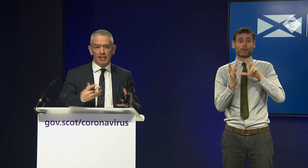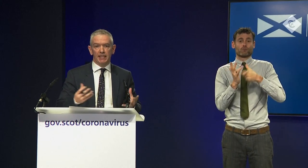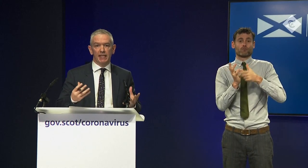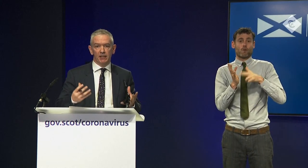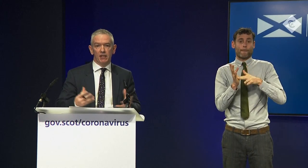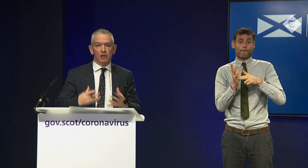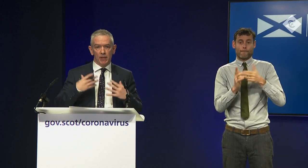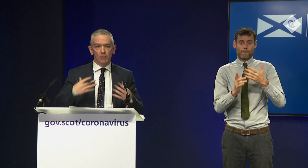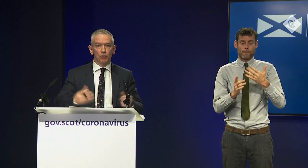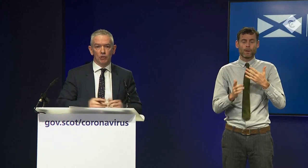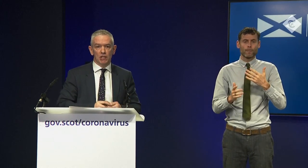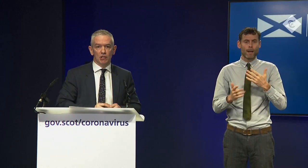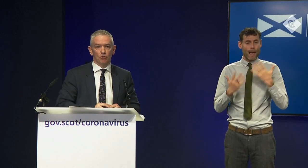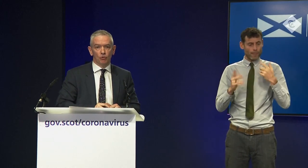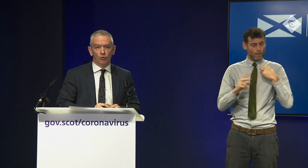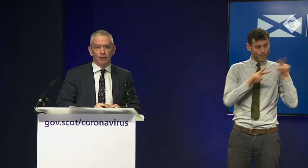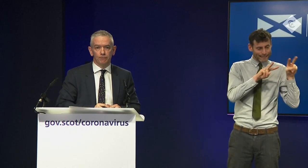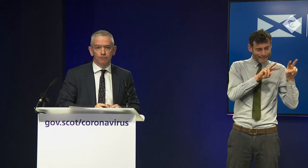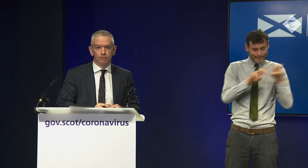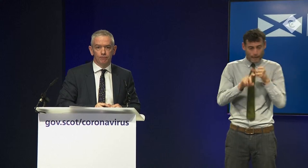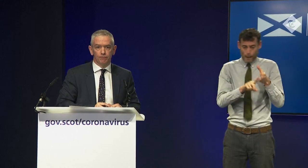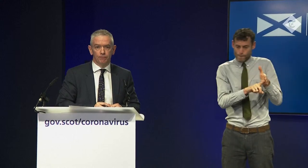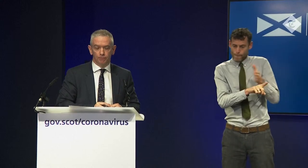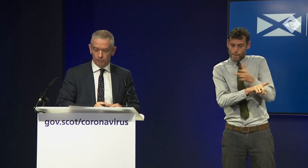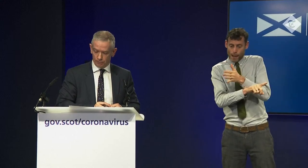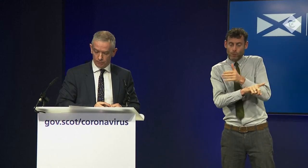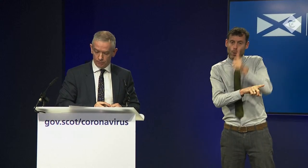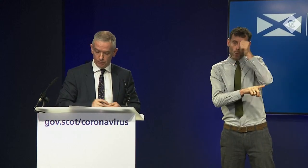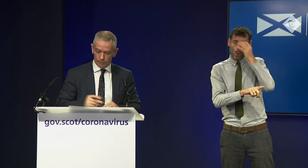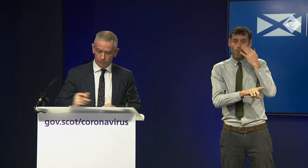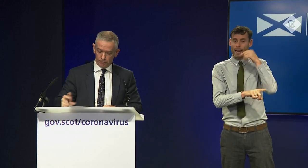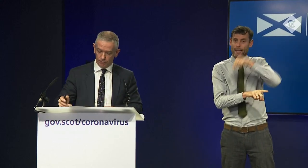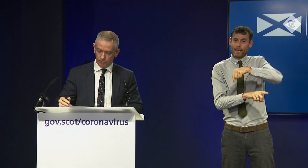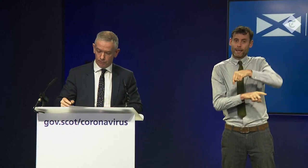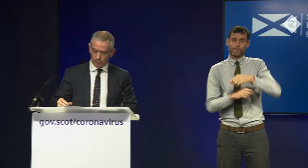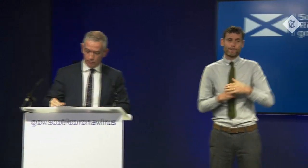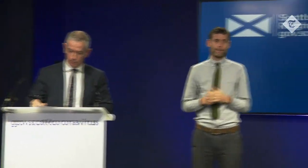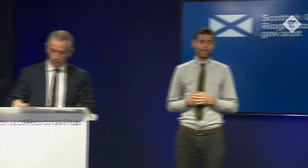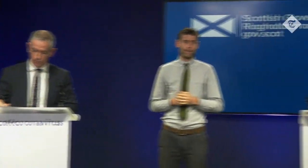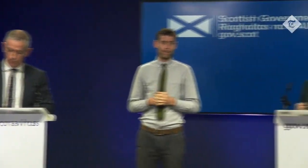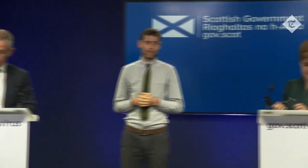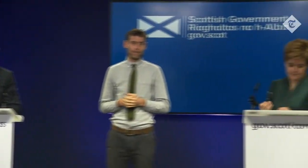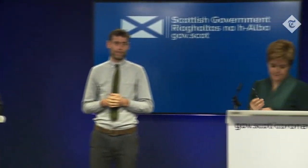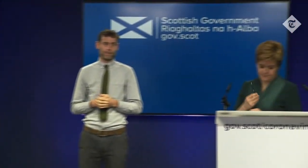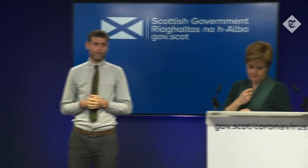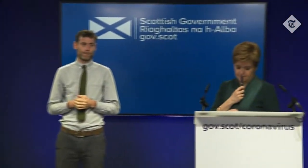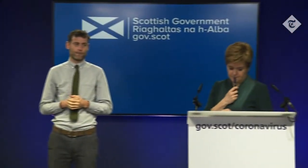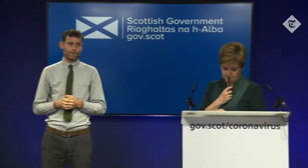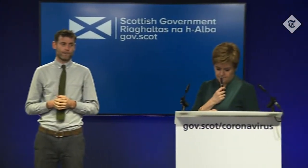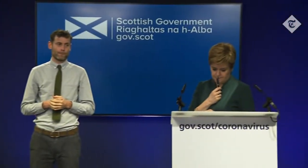not detecting anything like that, but that process is ongoing. Thanks. Simon Johnson from the Telegraph.